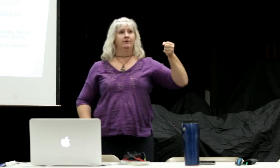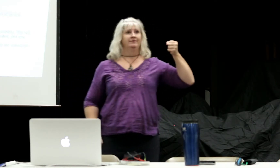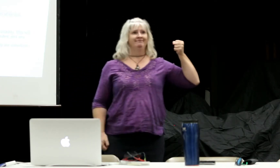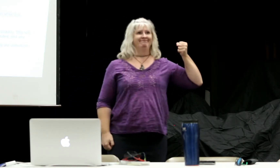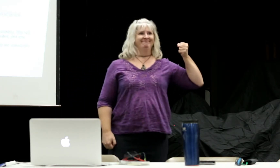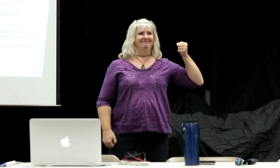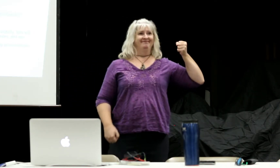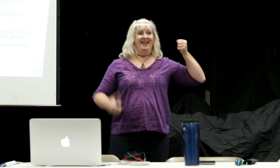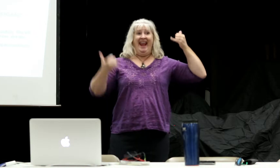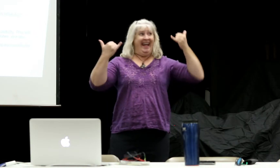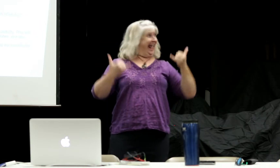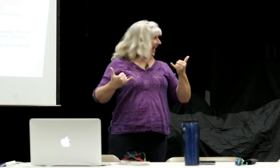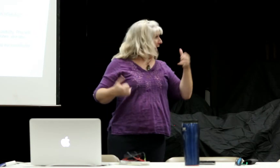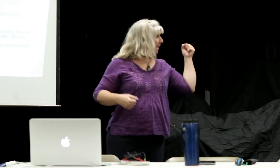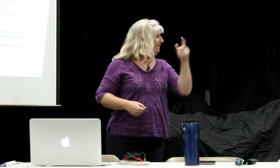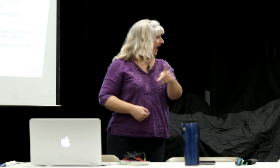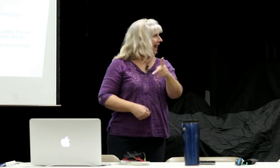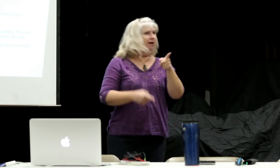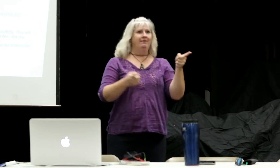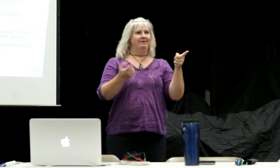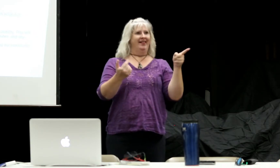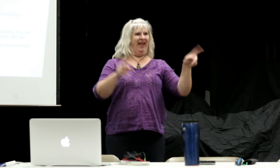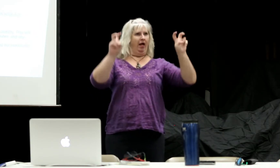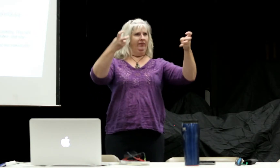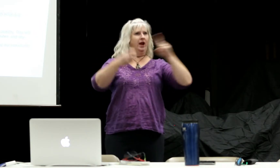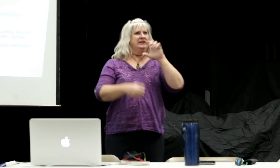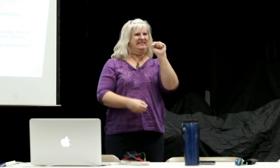2 years, and now that we are back, the